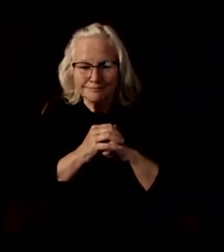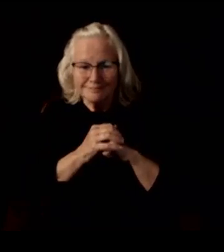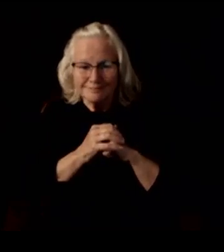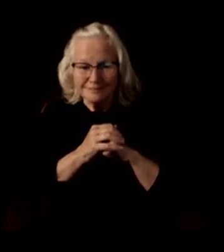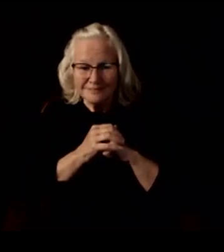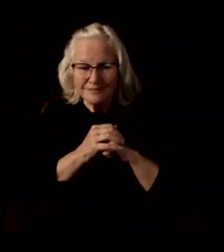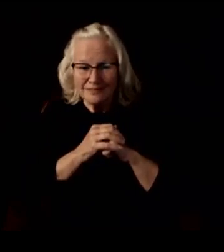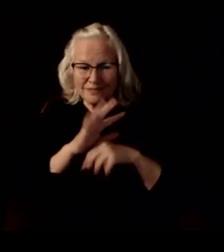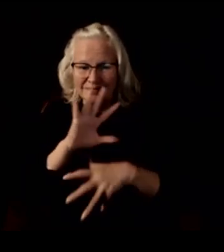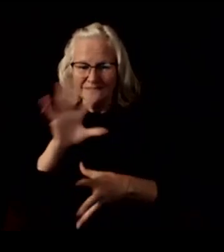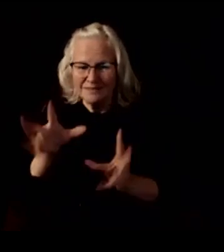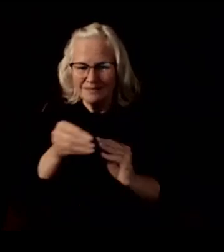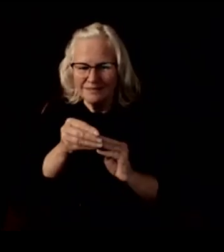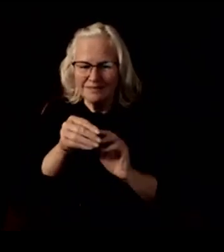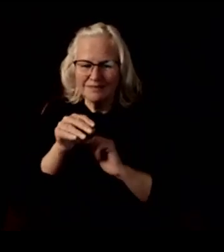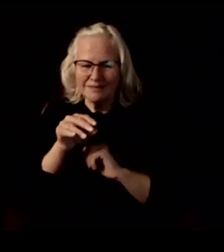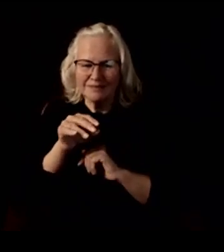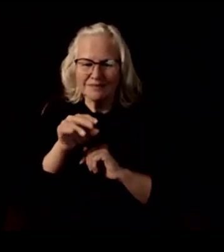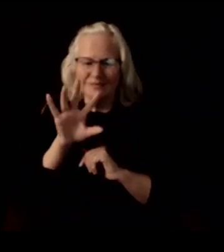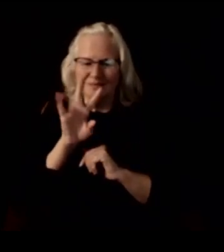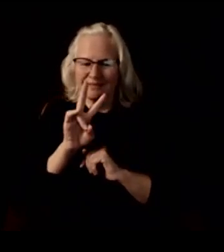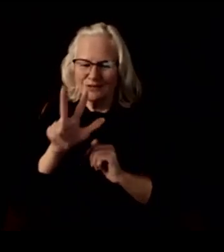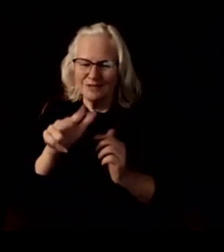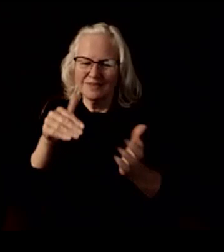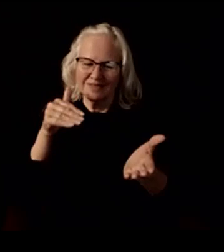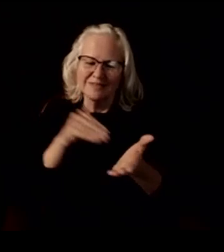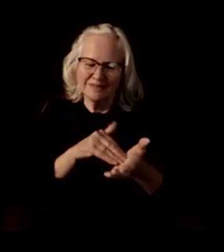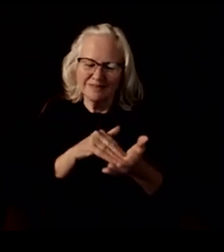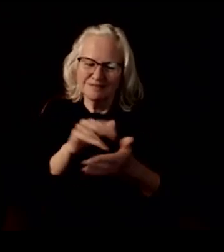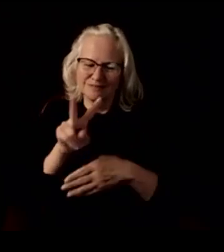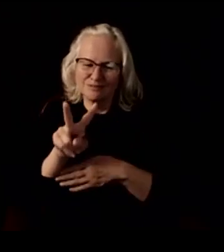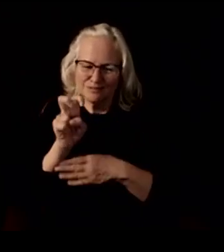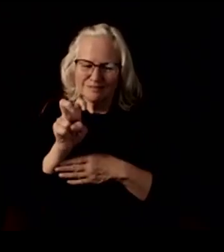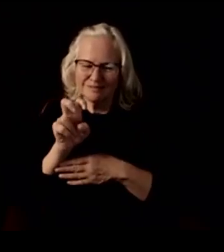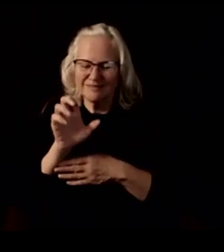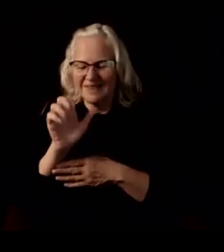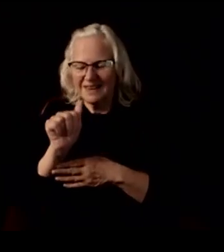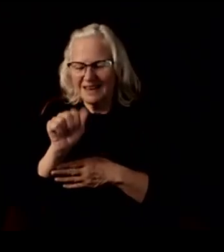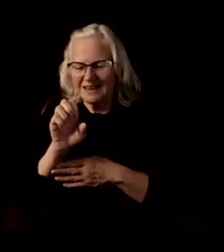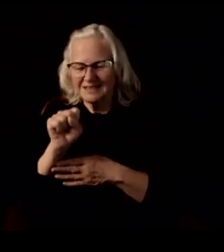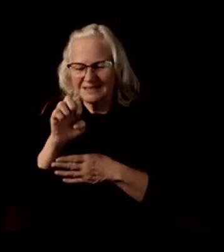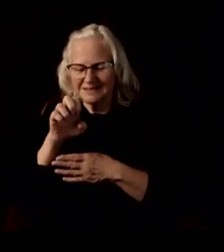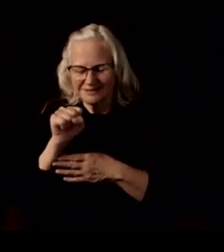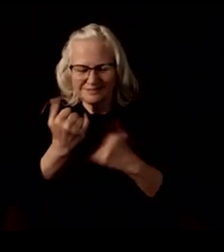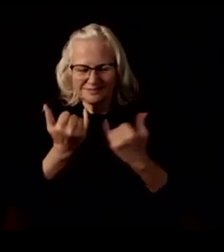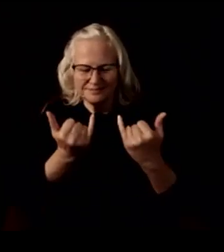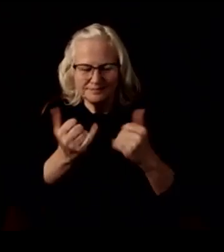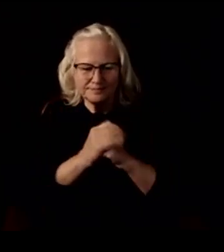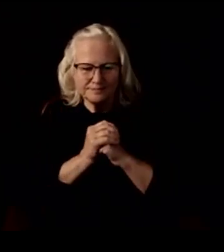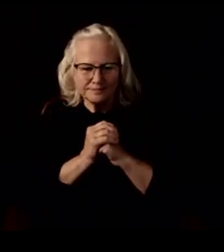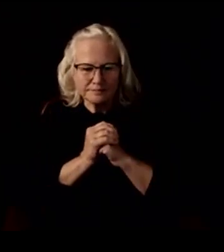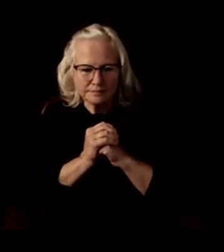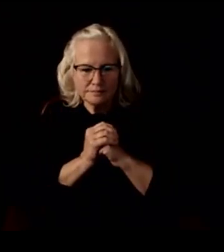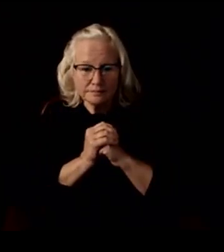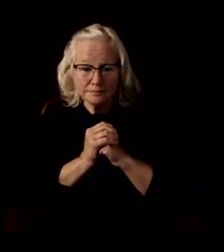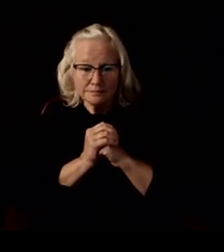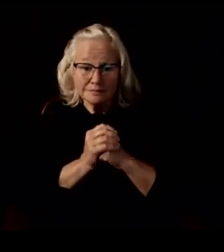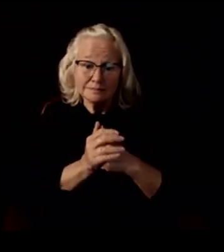73,240 cases in Minnesota. The median age of our cases continues to be 36 years old. We added 4